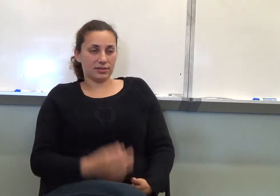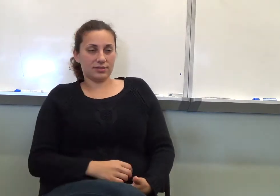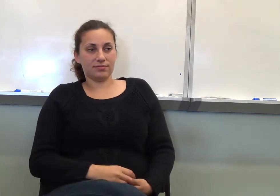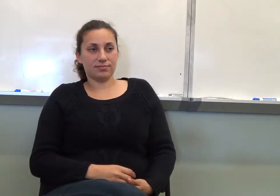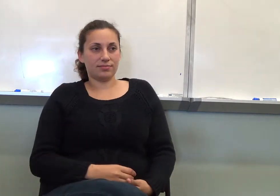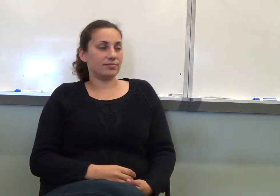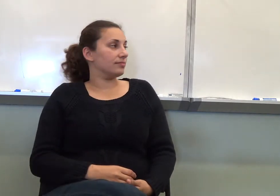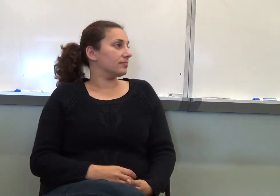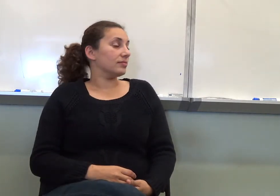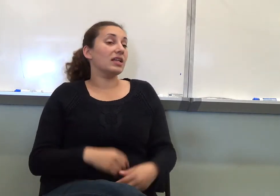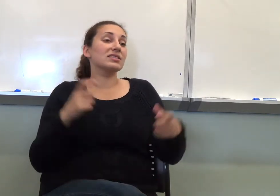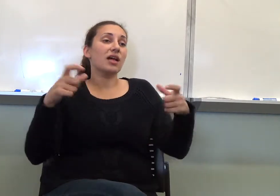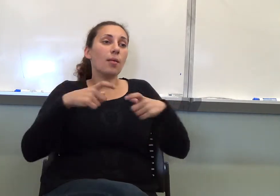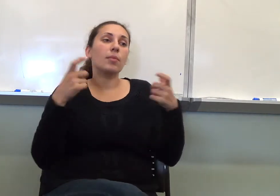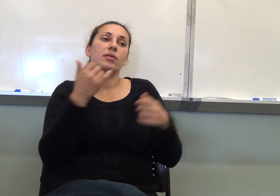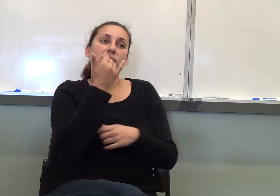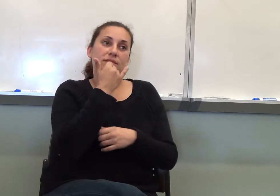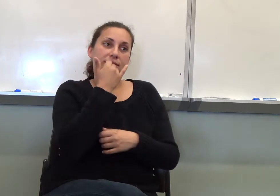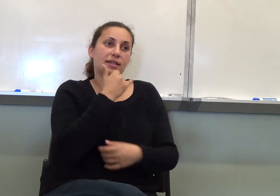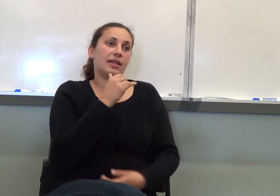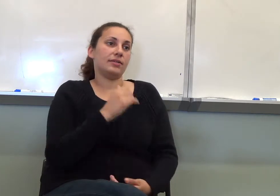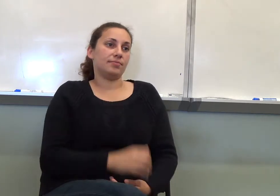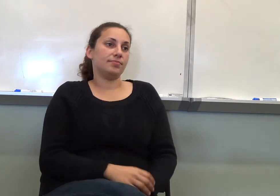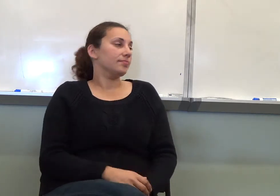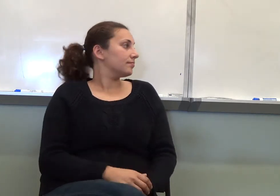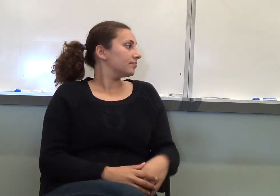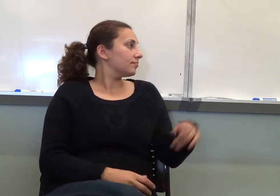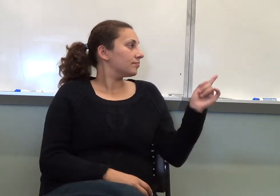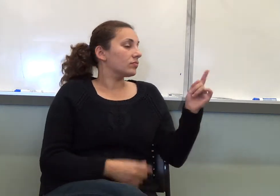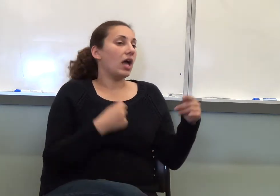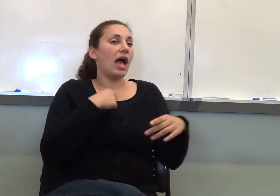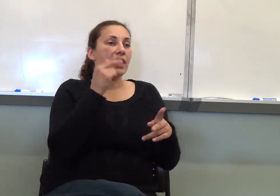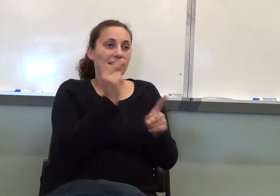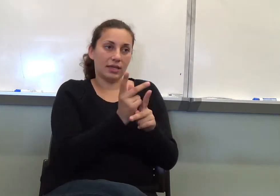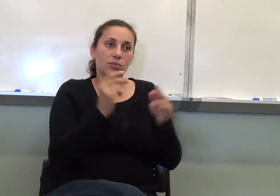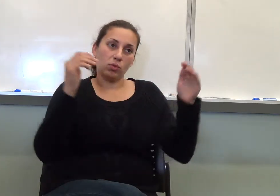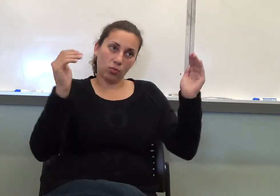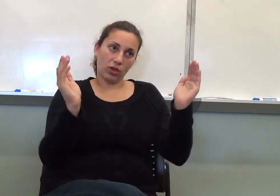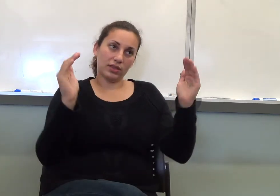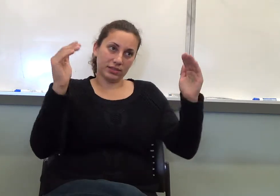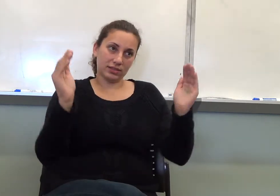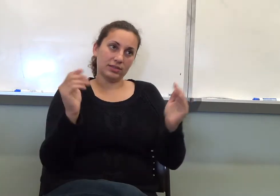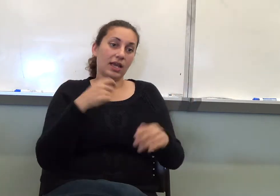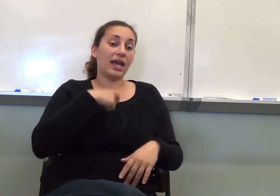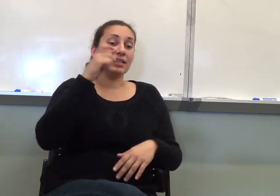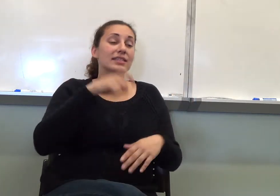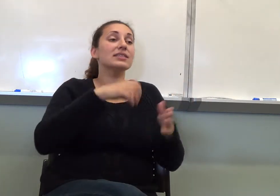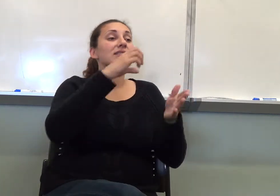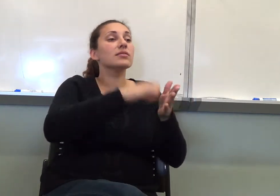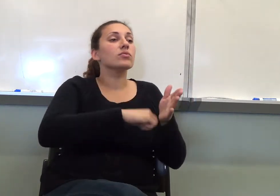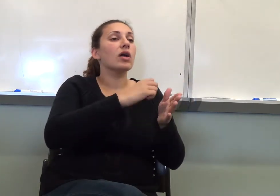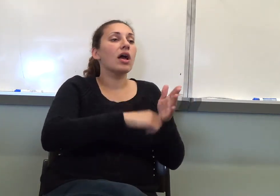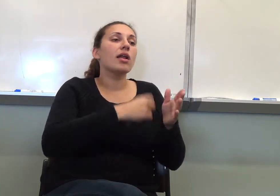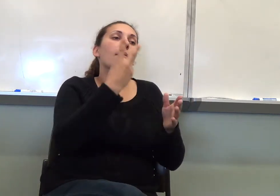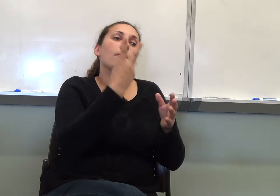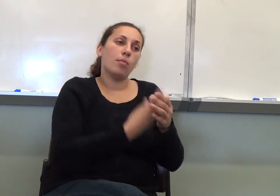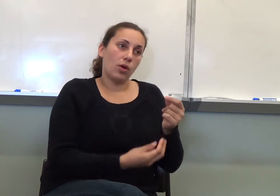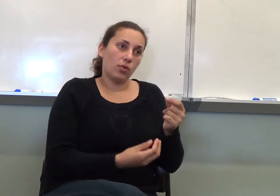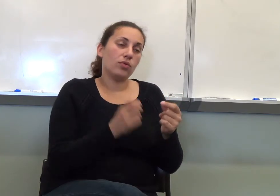That's the big mistake. That's why I keep the parentheses. Oh, I've got to subtract both of them. I want my mind to think that way. I'm training the